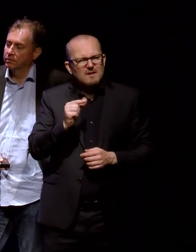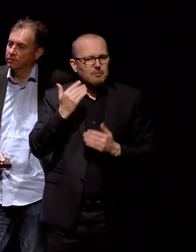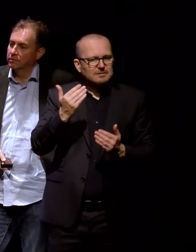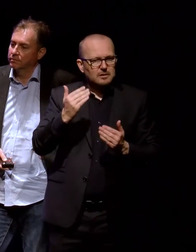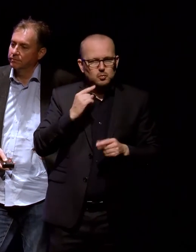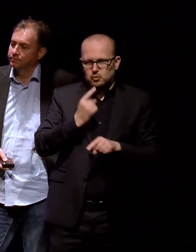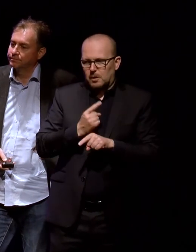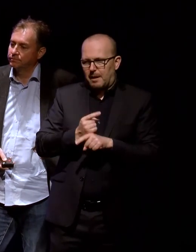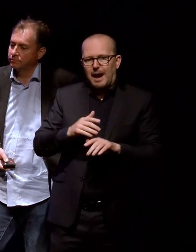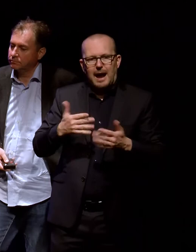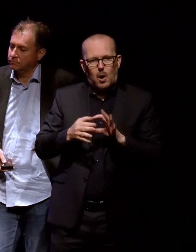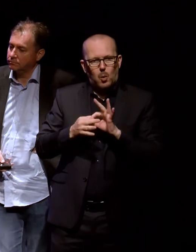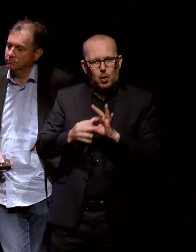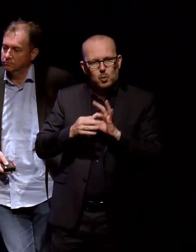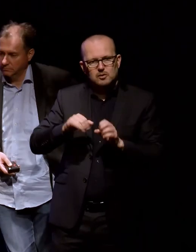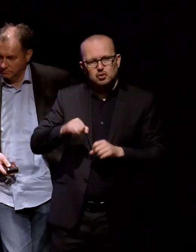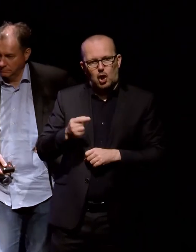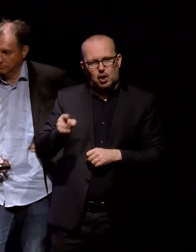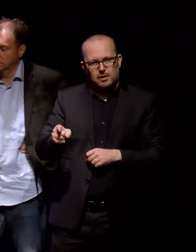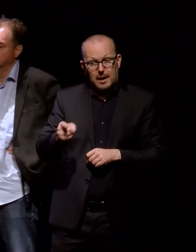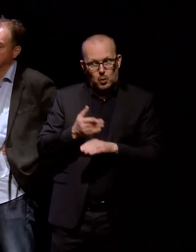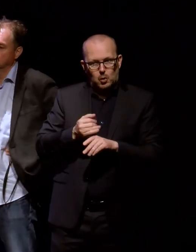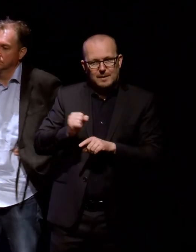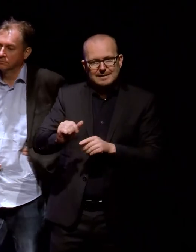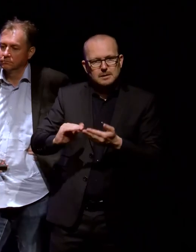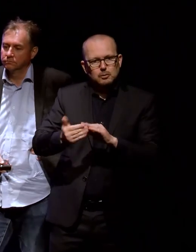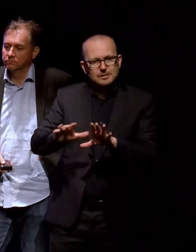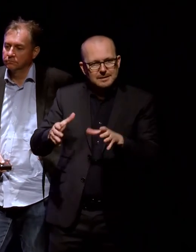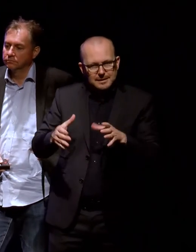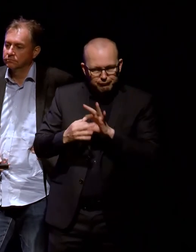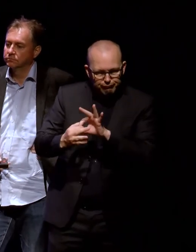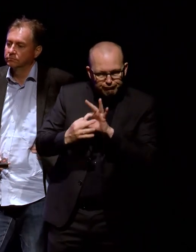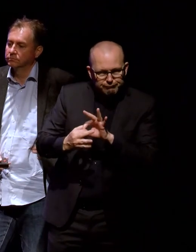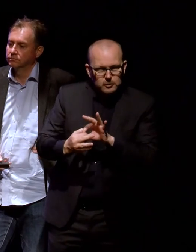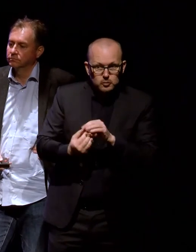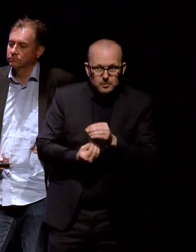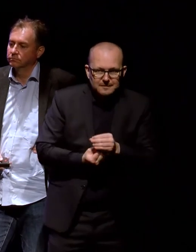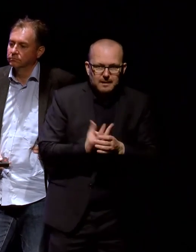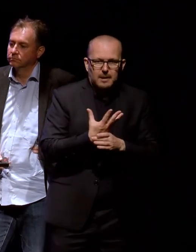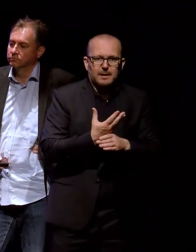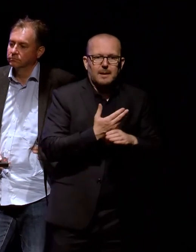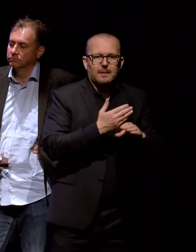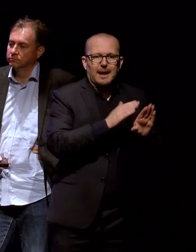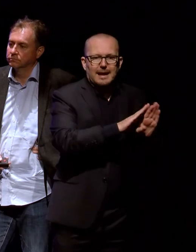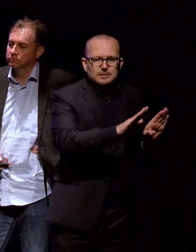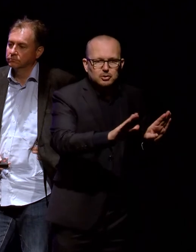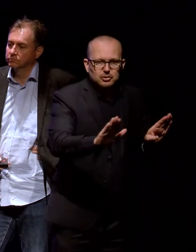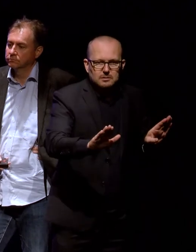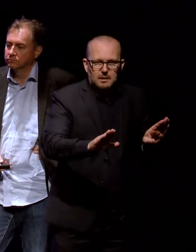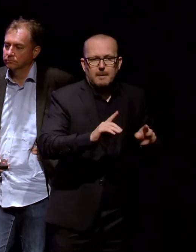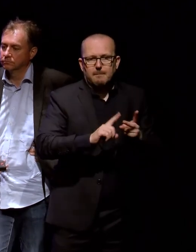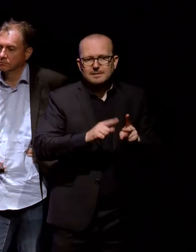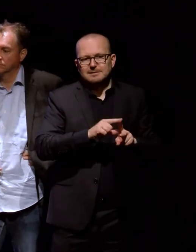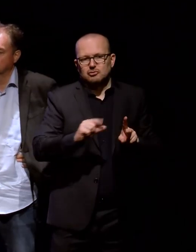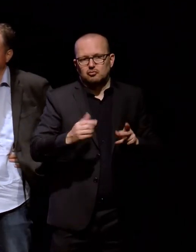his Kuninjku community in Manangrida to develop the exhibition, but more specifically the digital resources